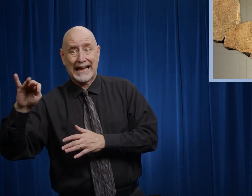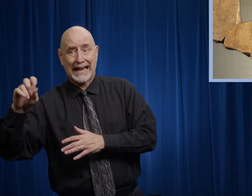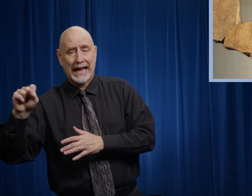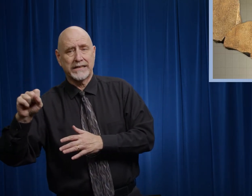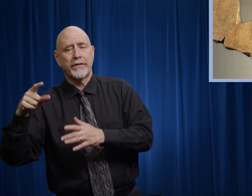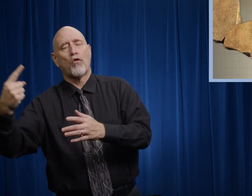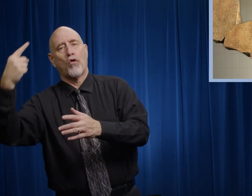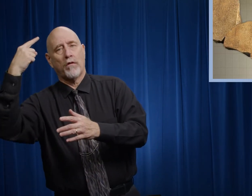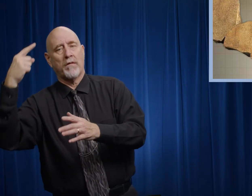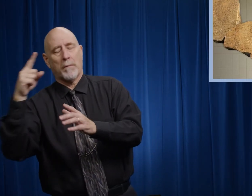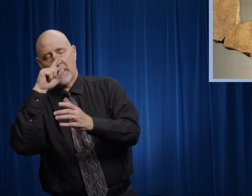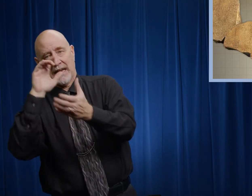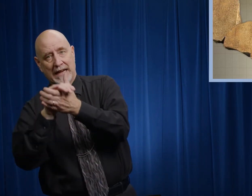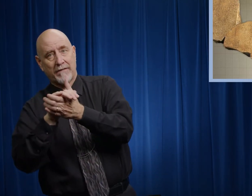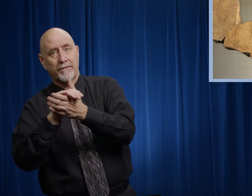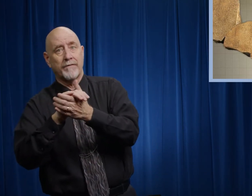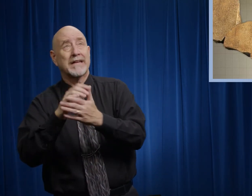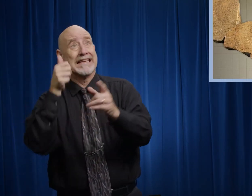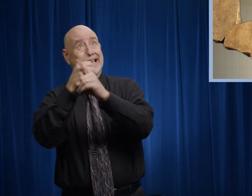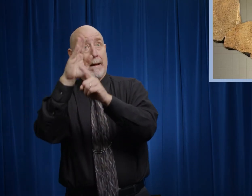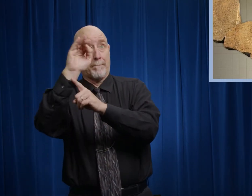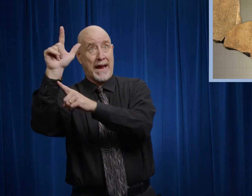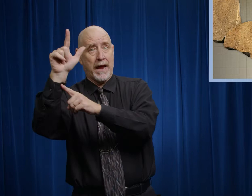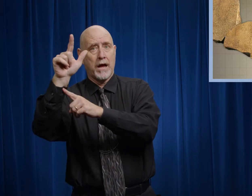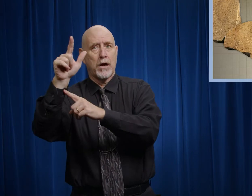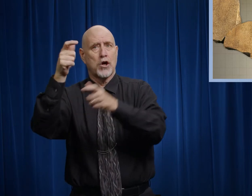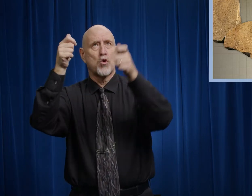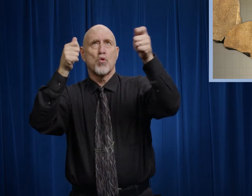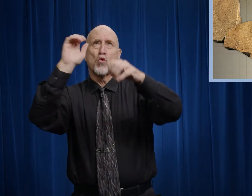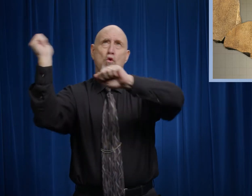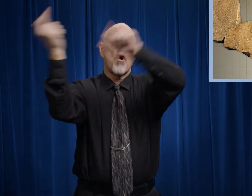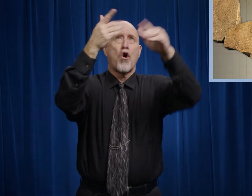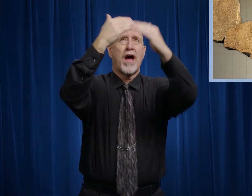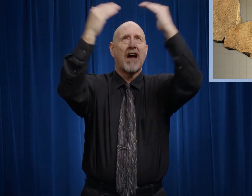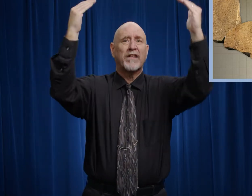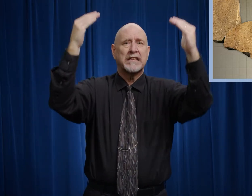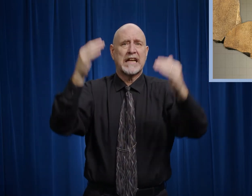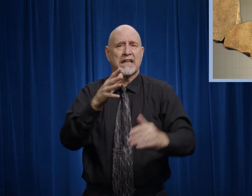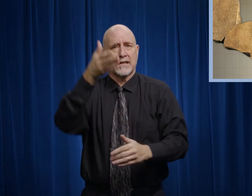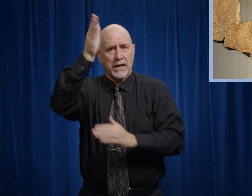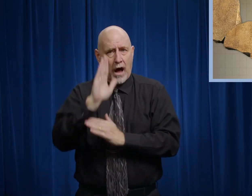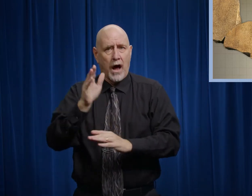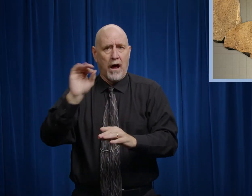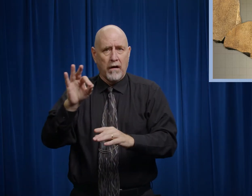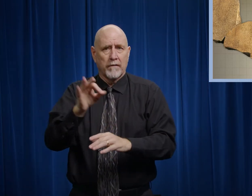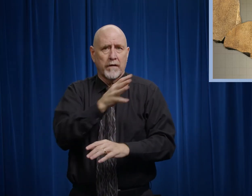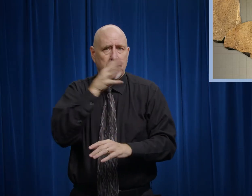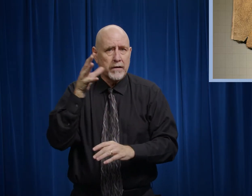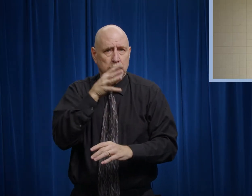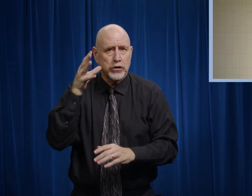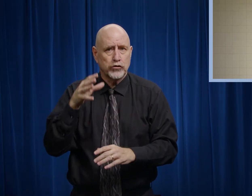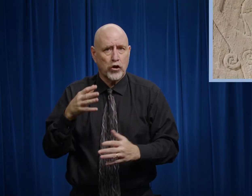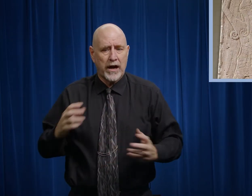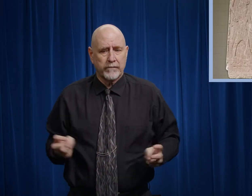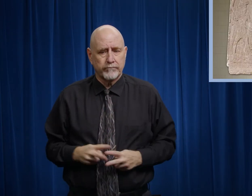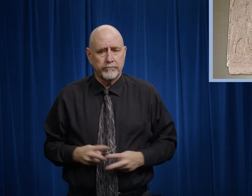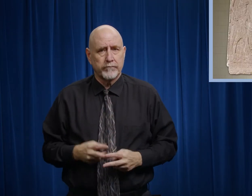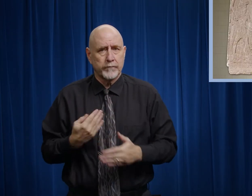the ruler of heaven as well as a god of fertility and agriculture. Among Baal's